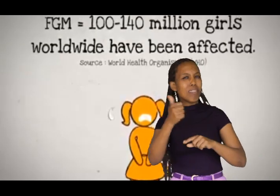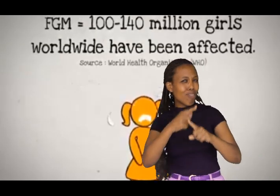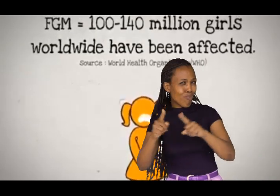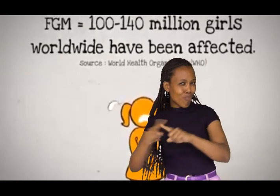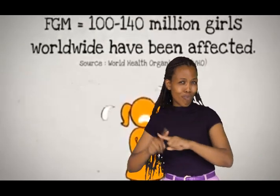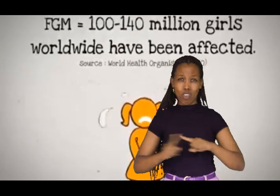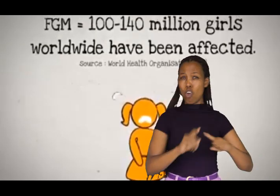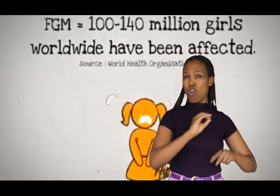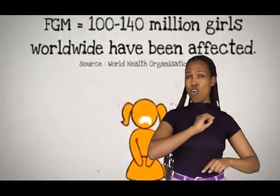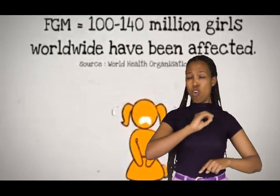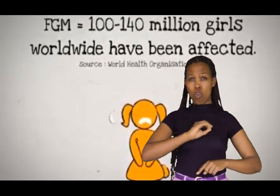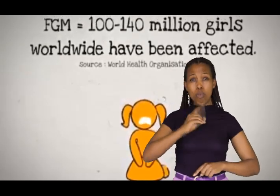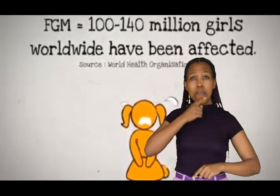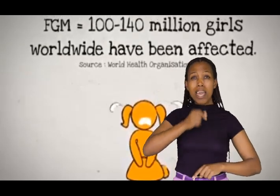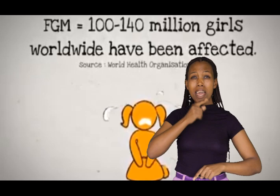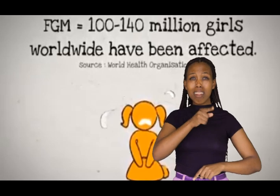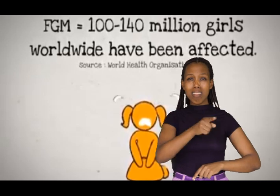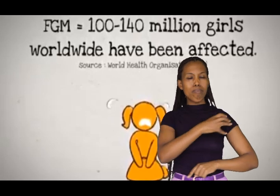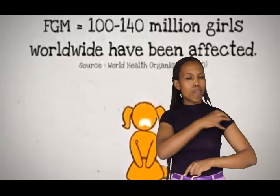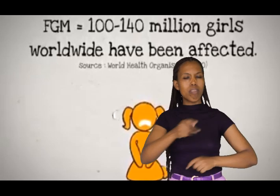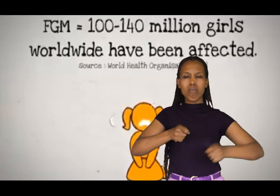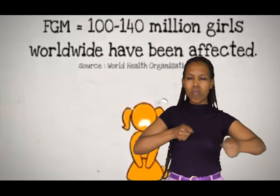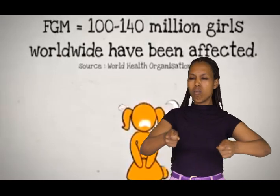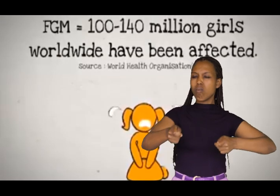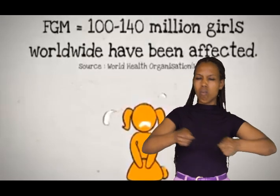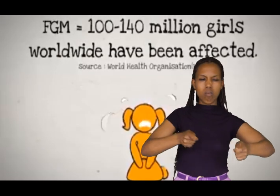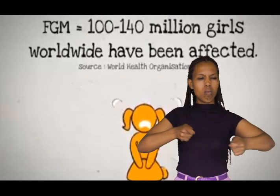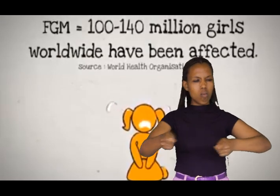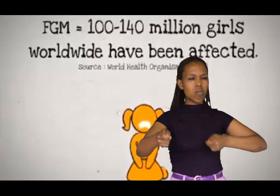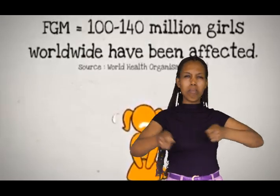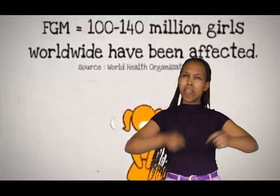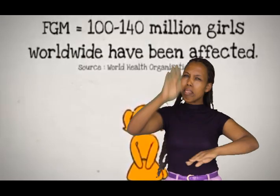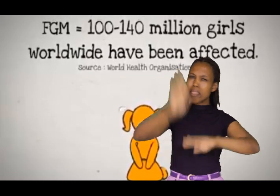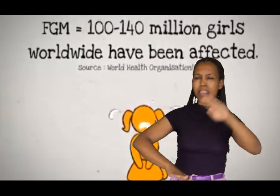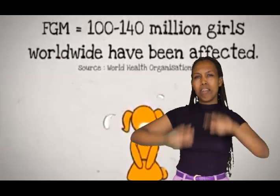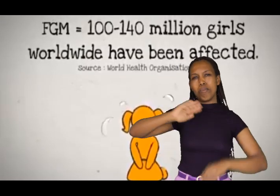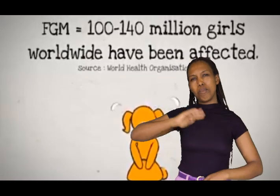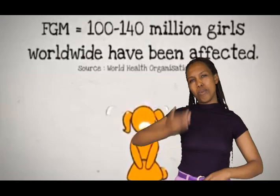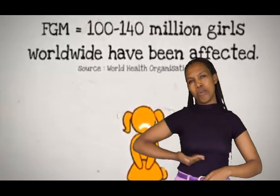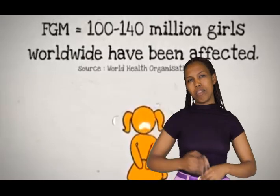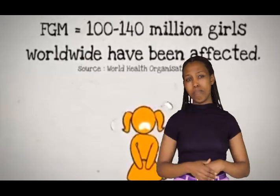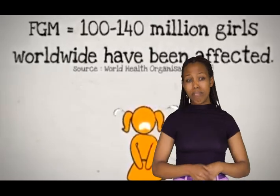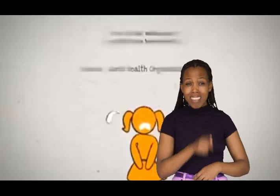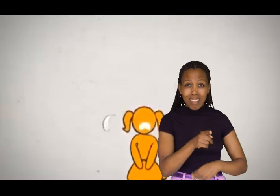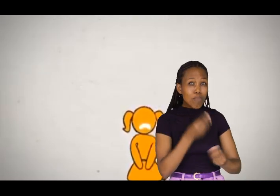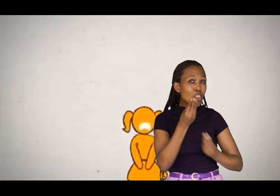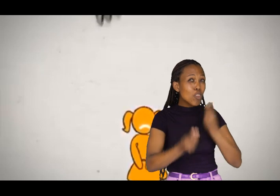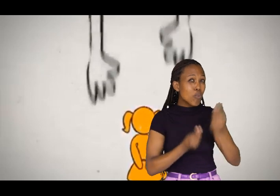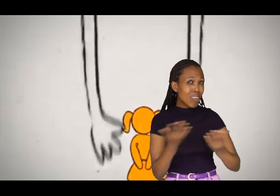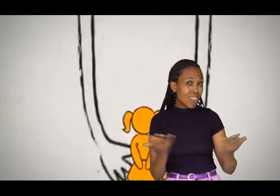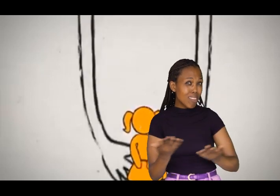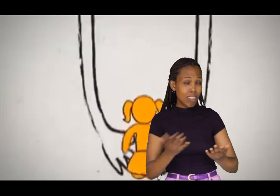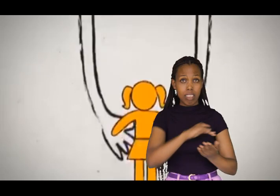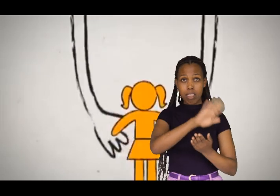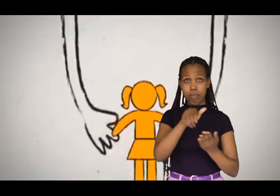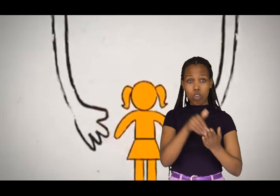where fathers hold authority over women, children, and property. It implies the institution of male rule and